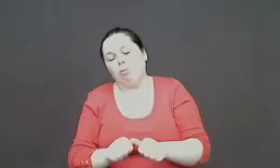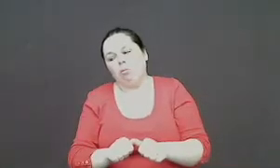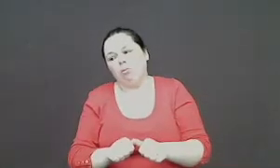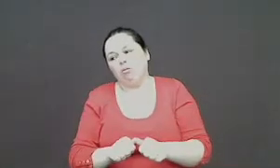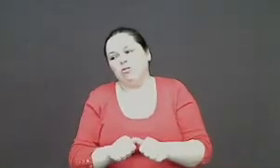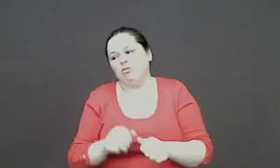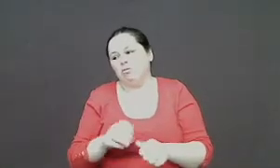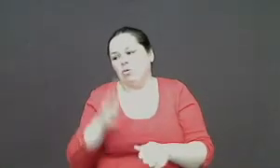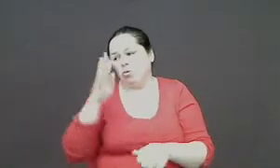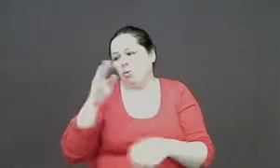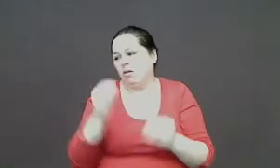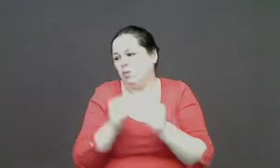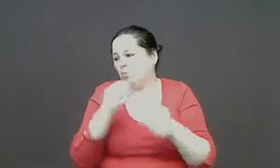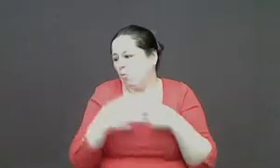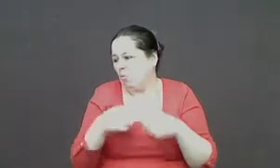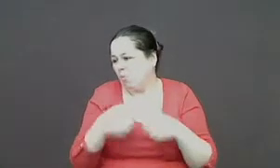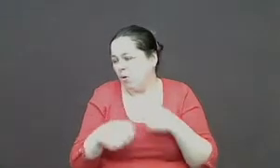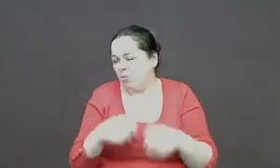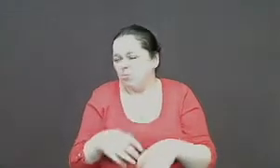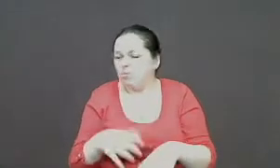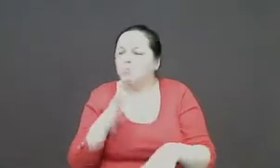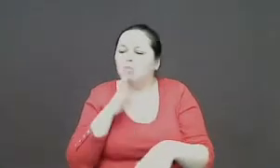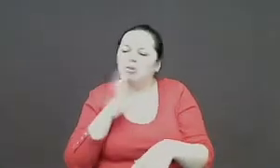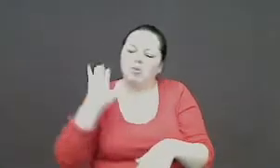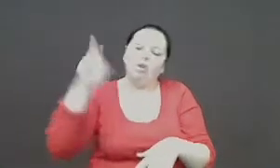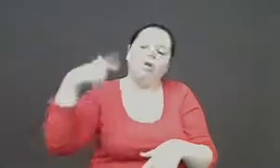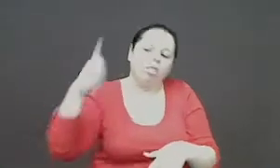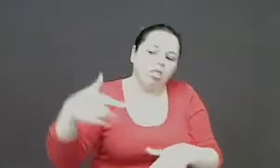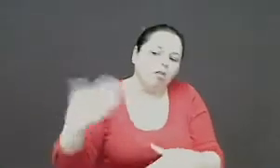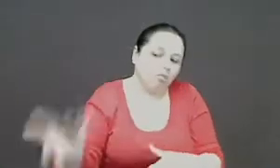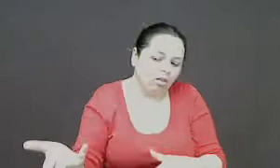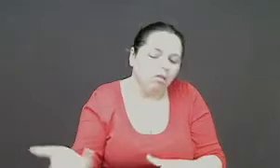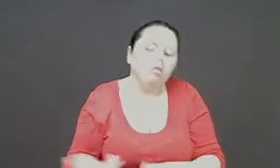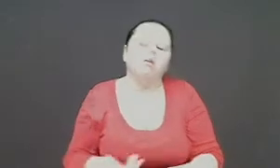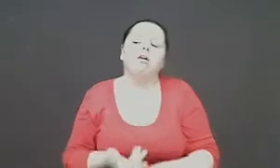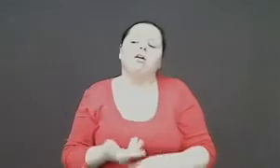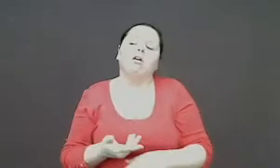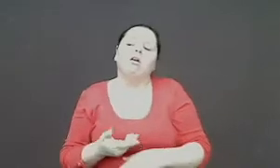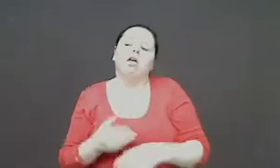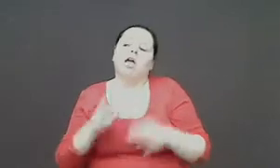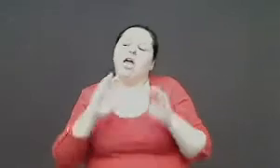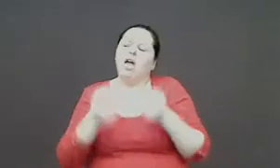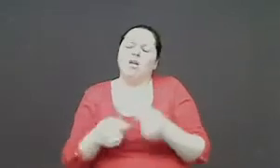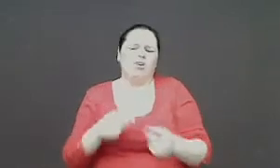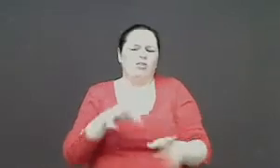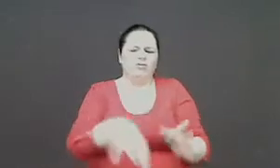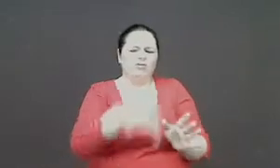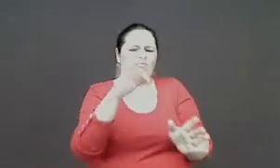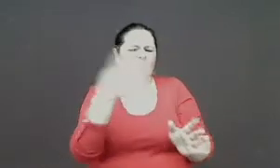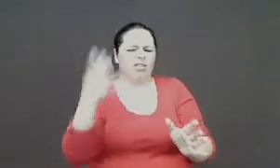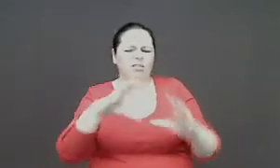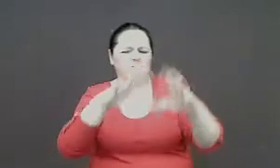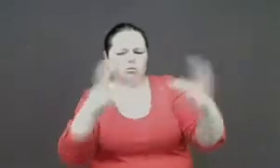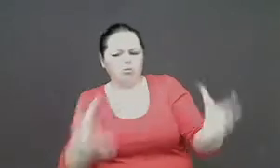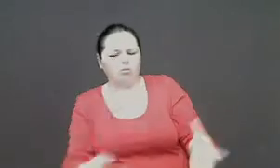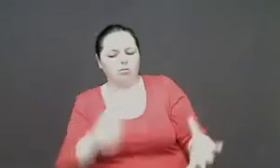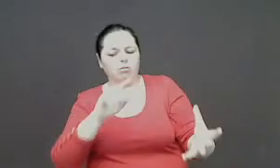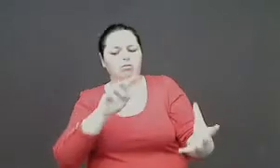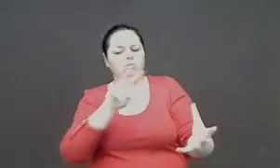issue. We won't deal with that right now. But how do you locate things on a sphere? Most